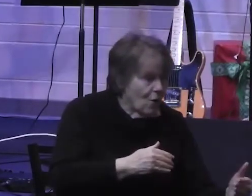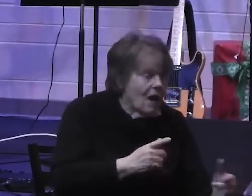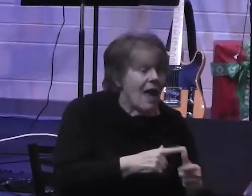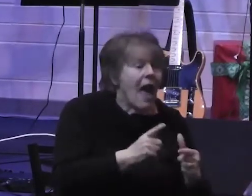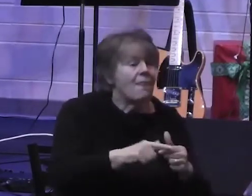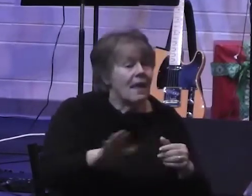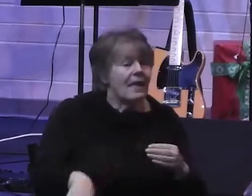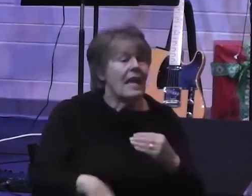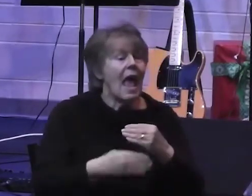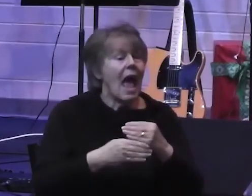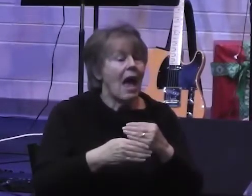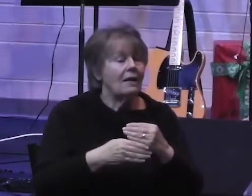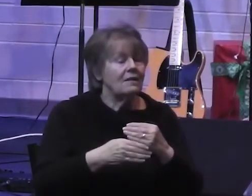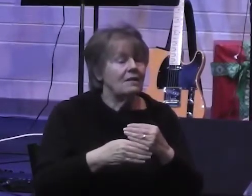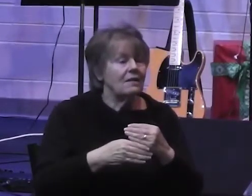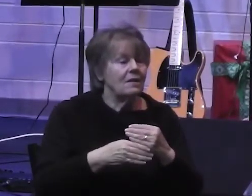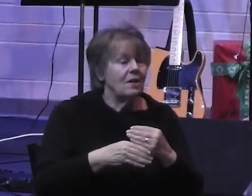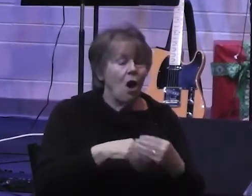all the law